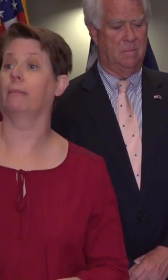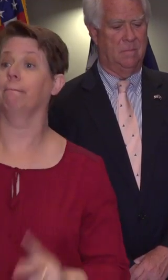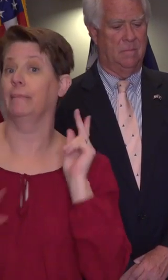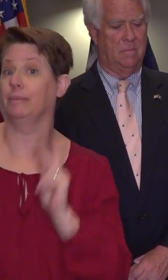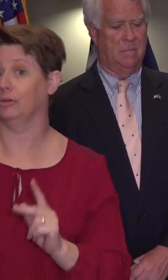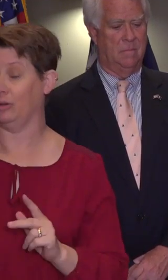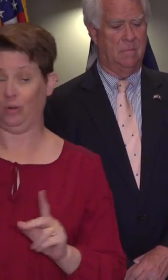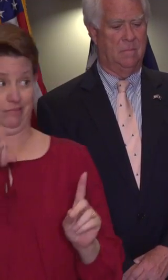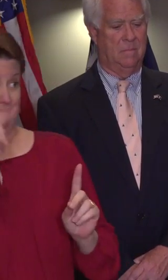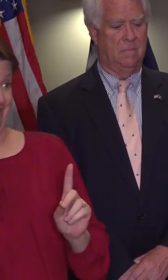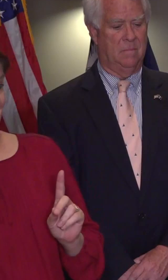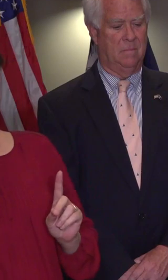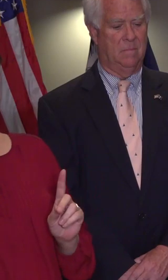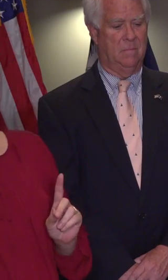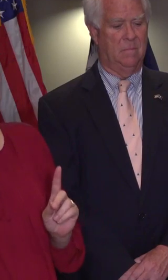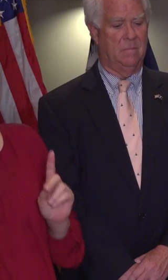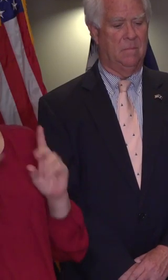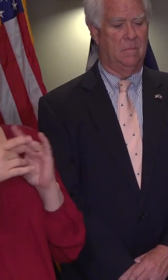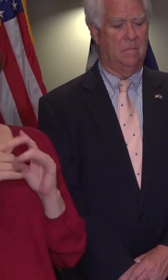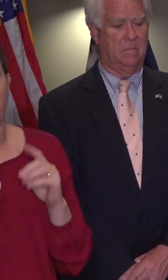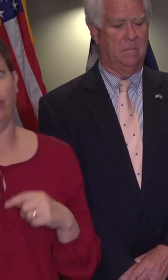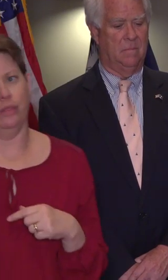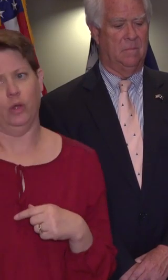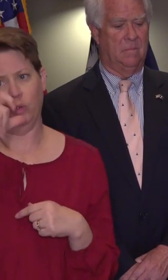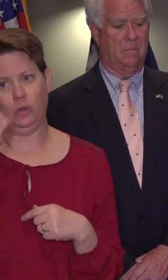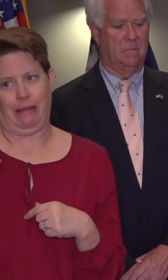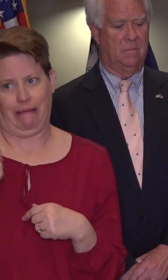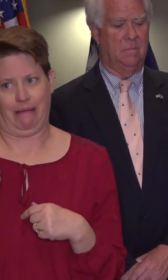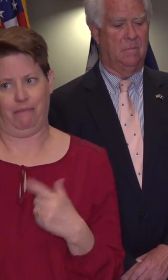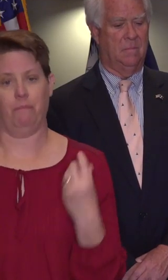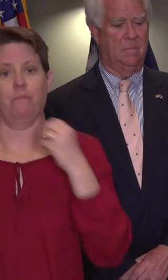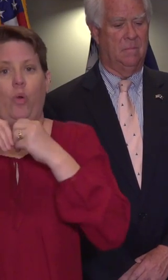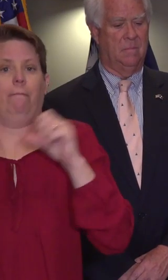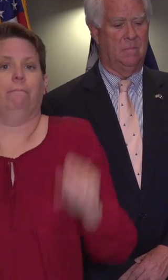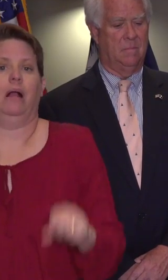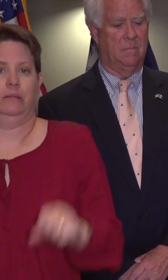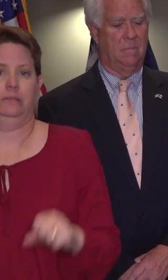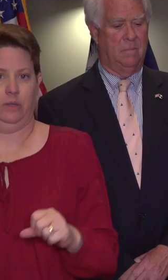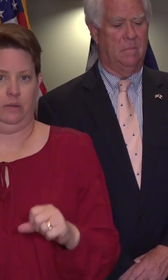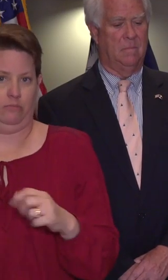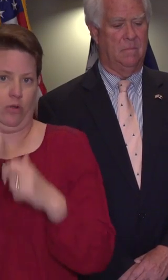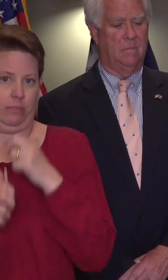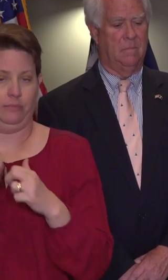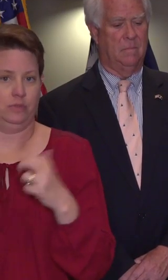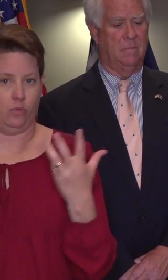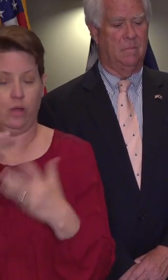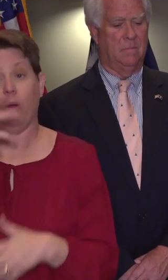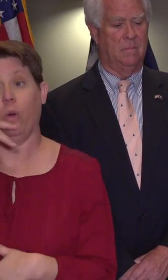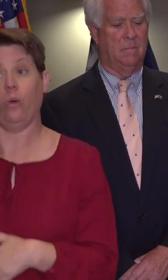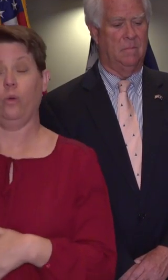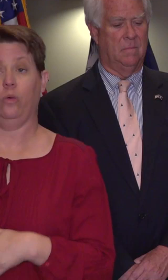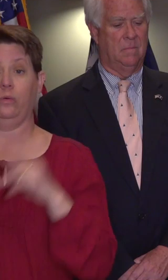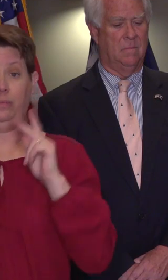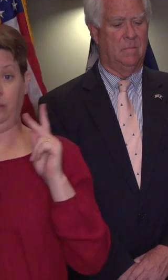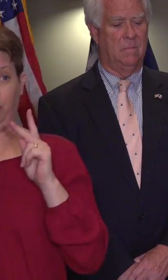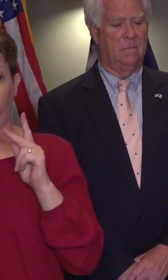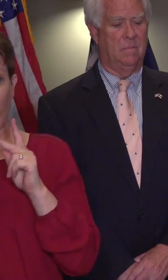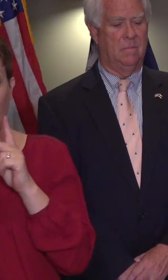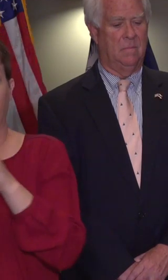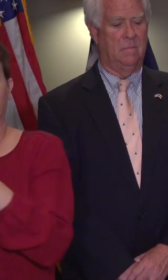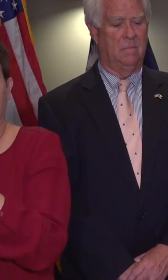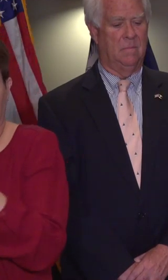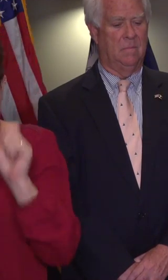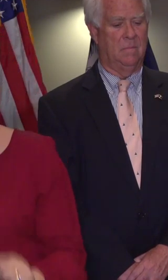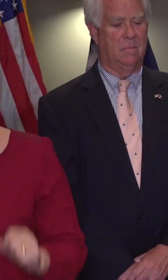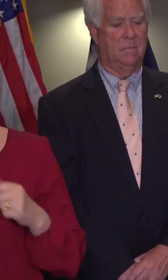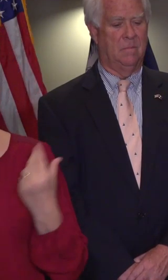as the governor said, of those who are at risk of possible complications. So it is older individuals who can potentially